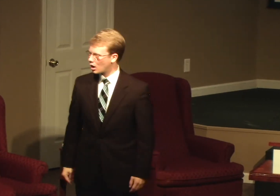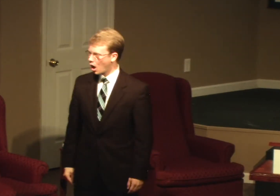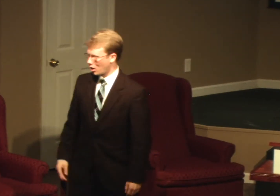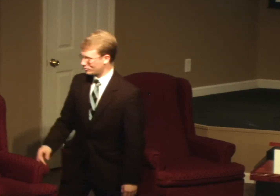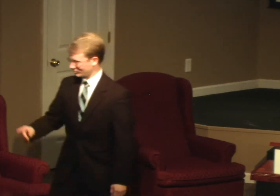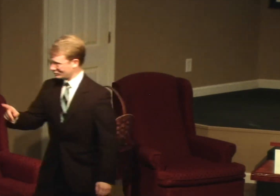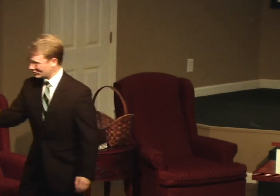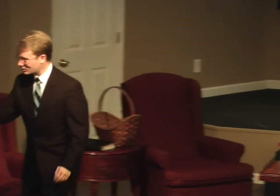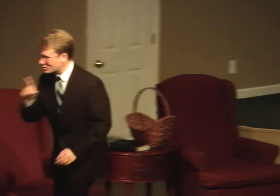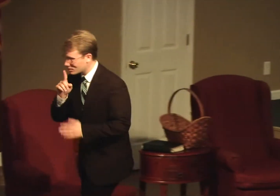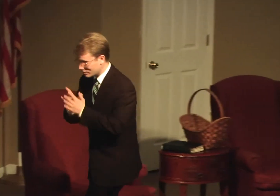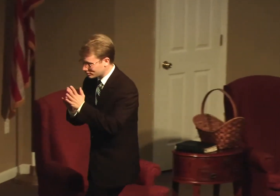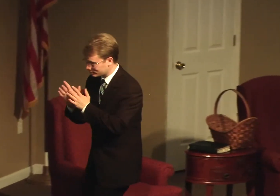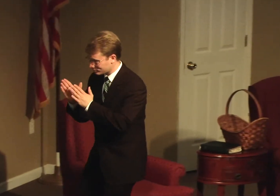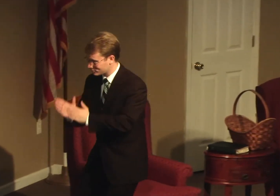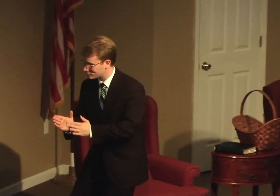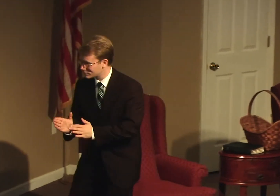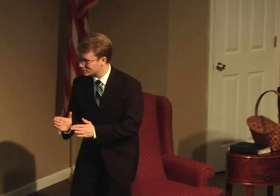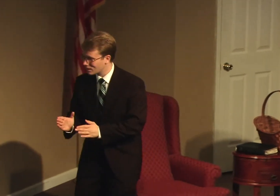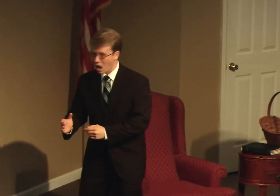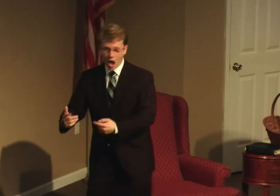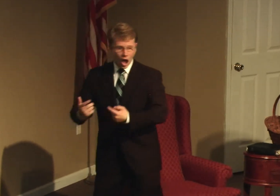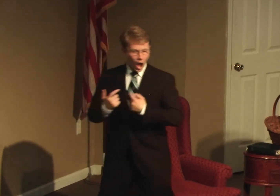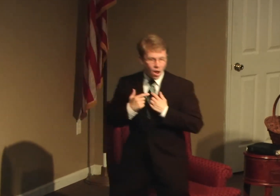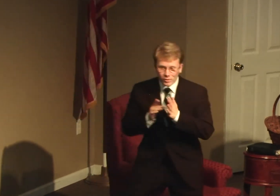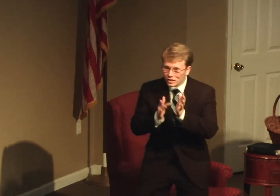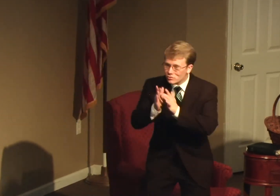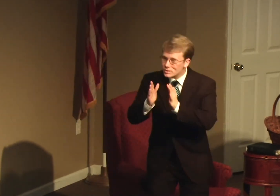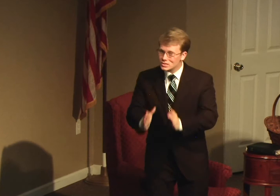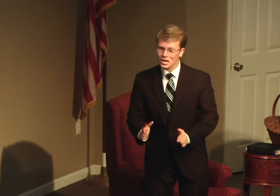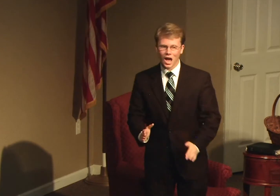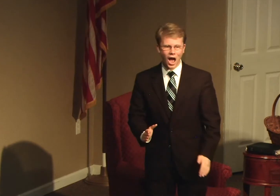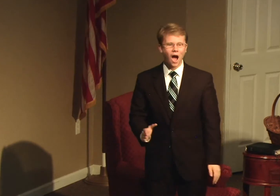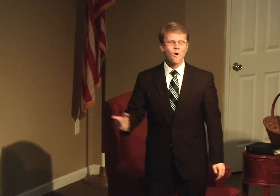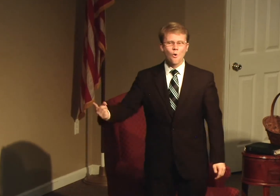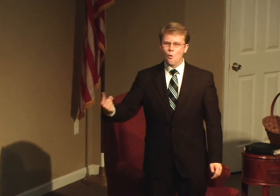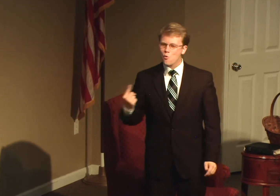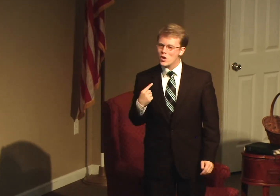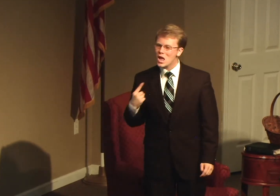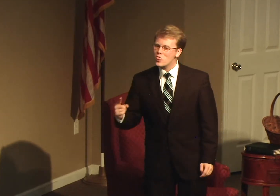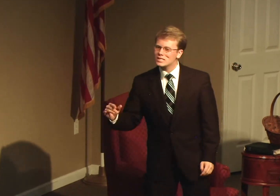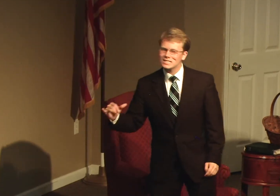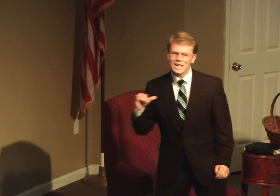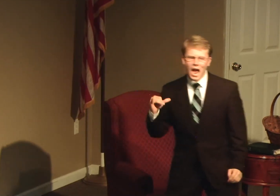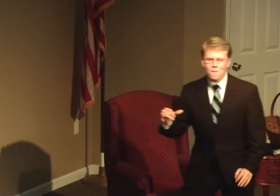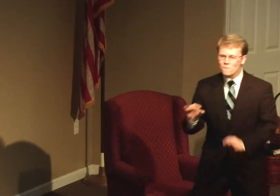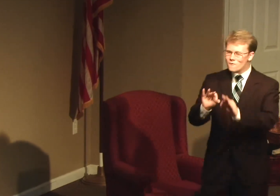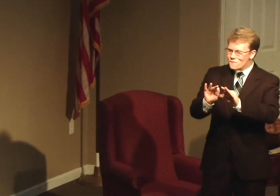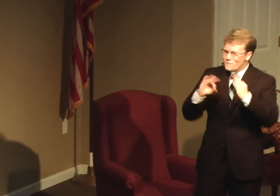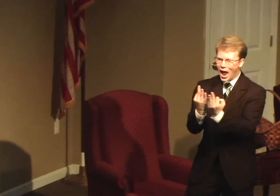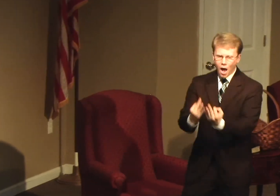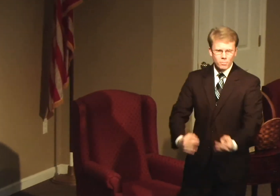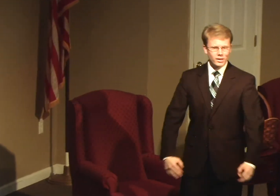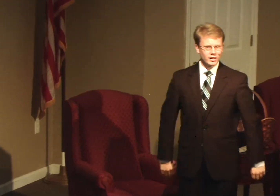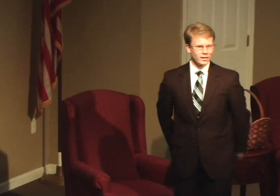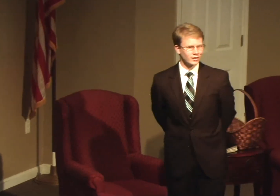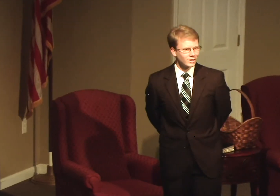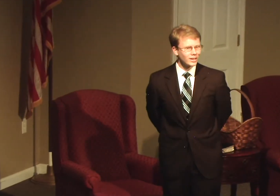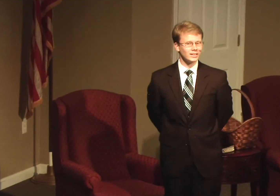God. You're a Christian? I'm a Christian. We are from the same household, same family.